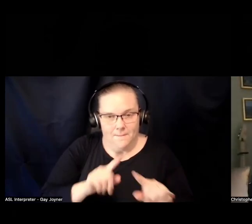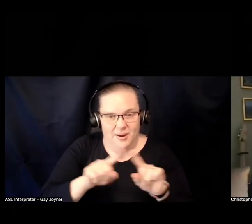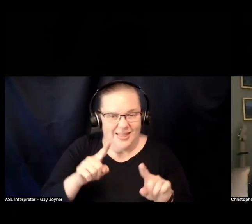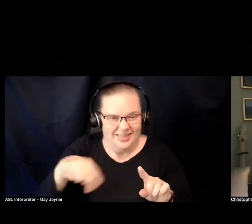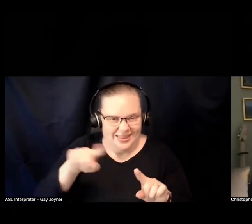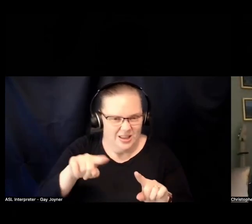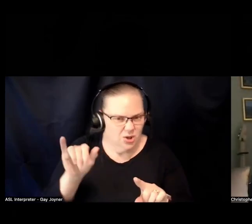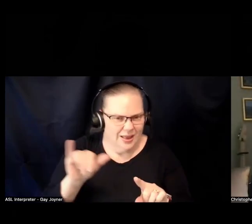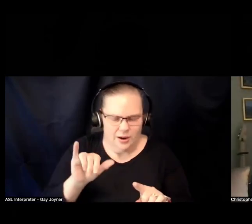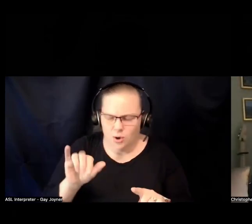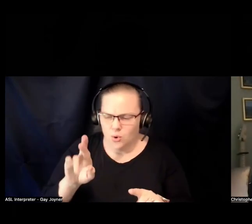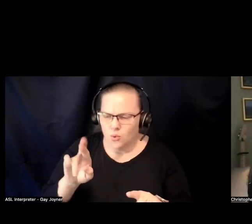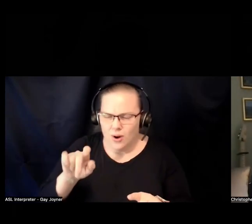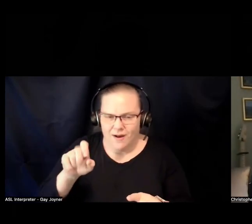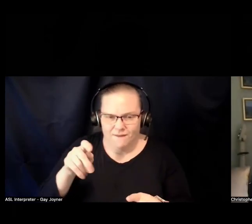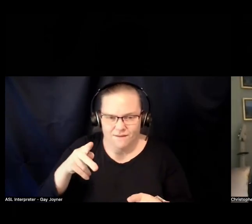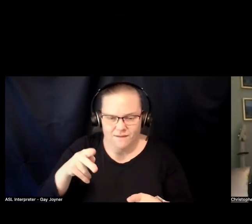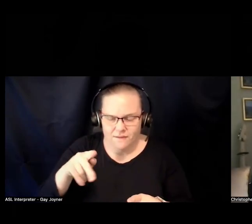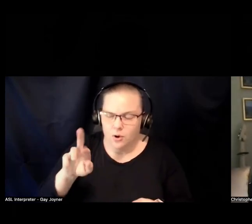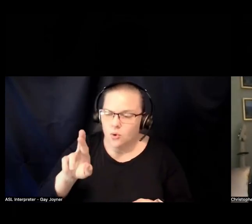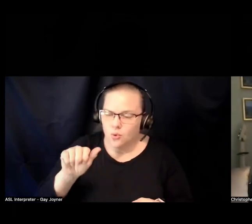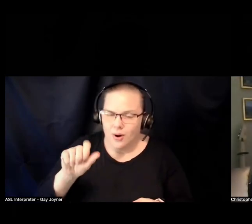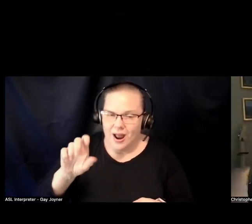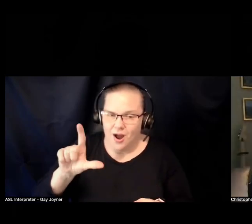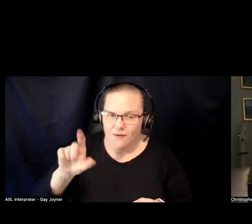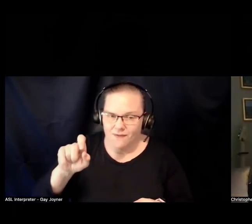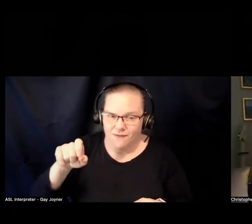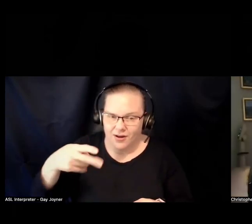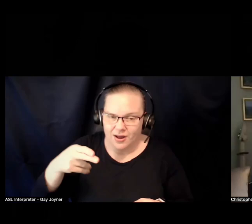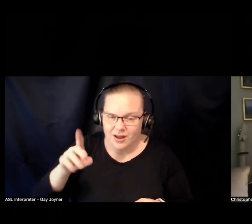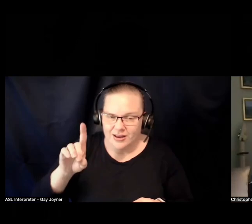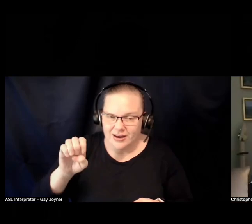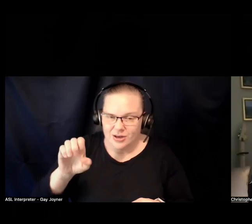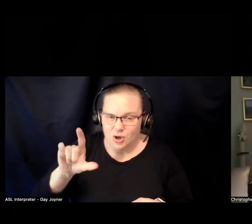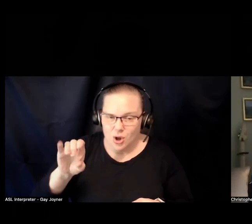Sola. To journalist Fred Cook, it was a cry from the heart.